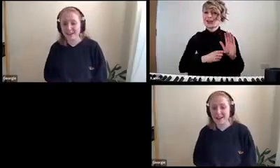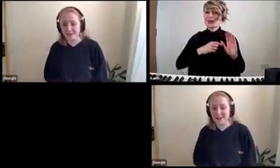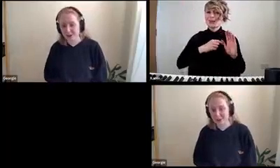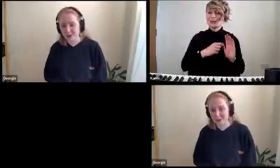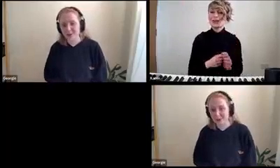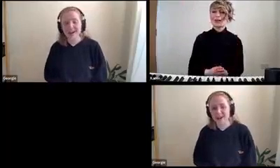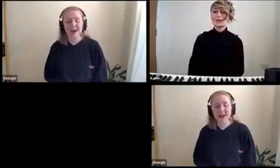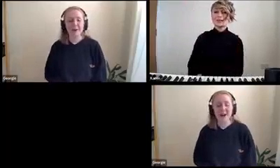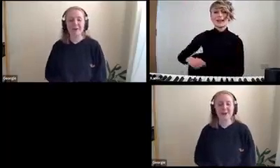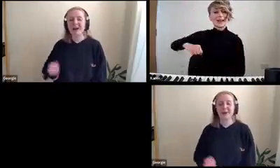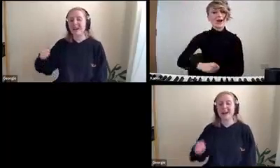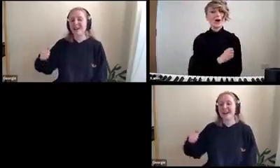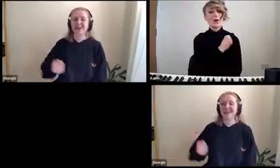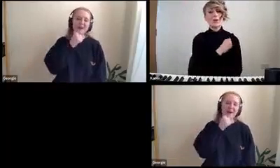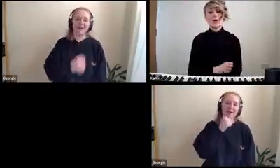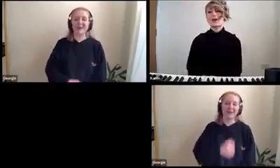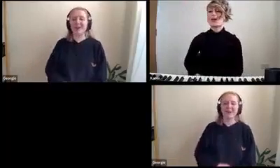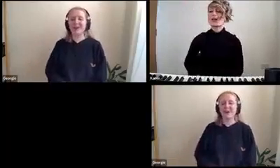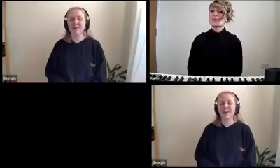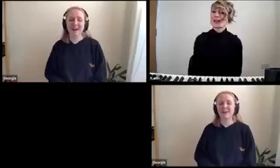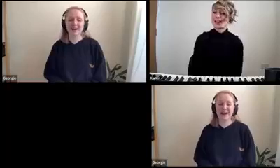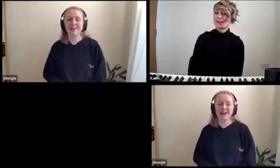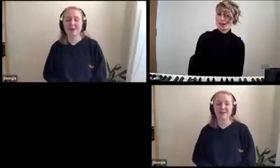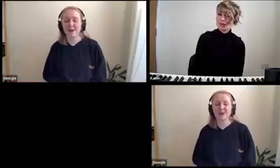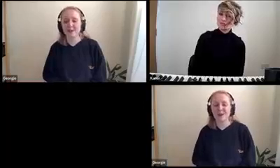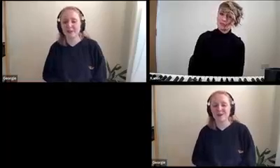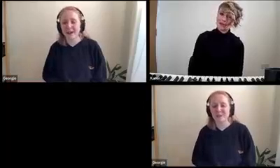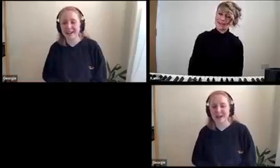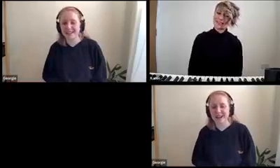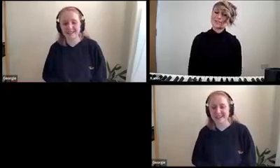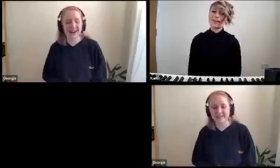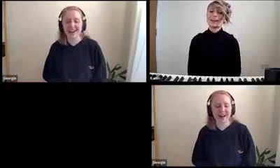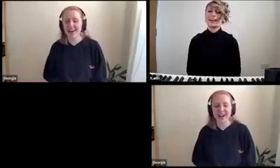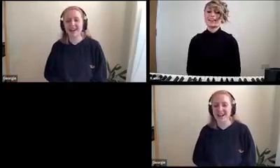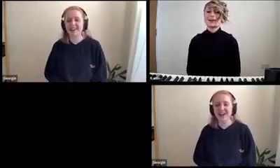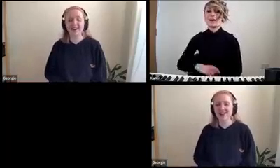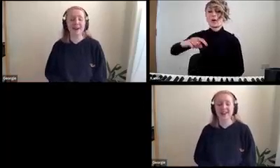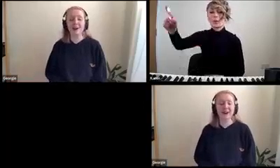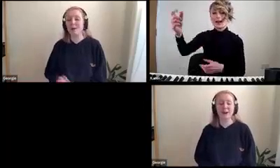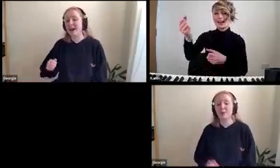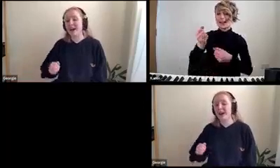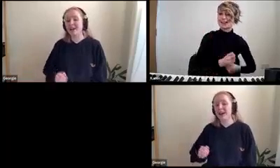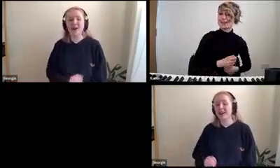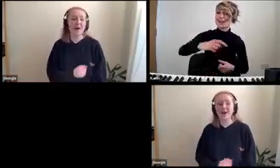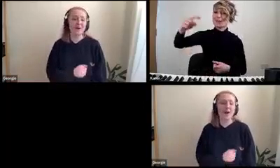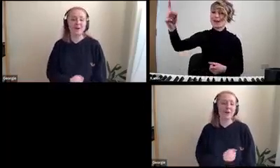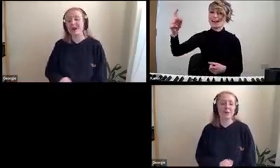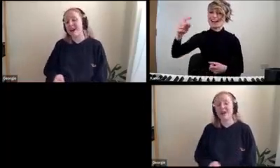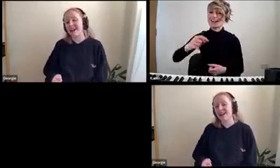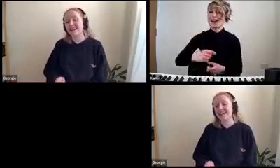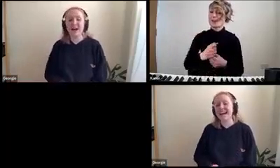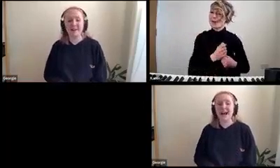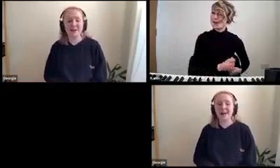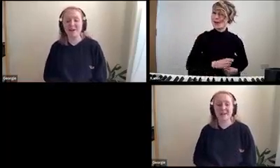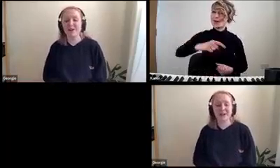Joe. Away, haul away, we'll haul for better weather. Away, haul away, we'll haul